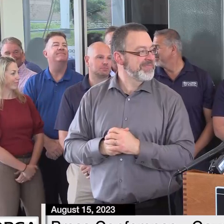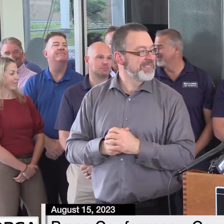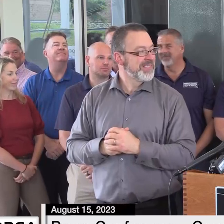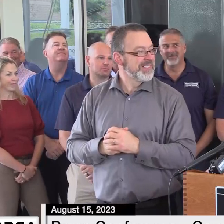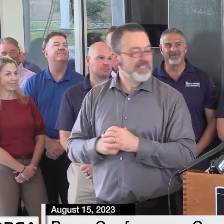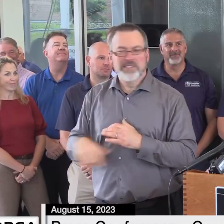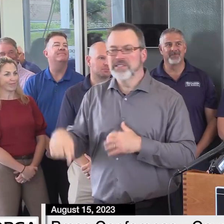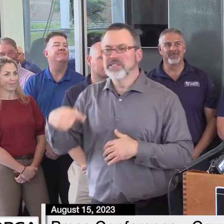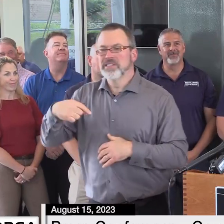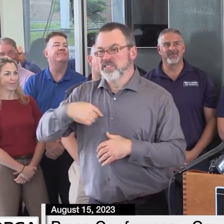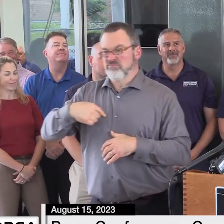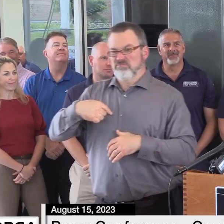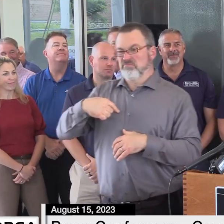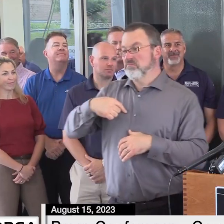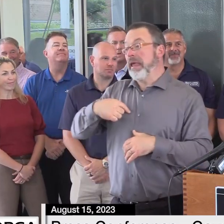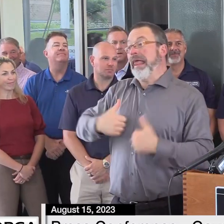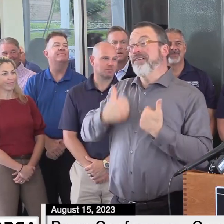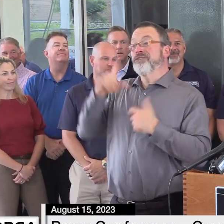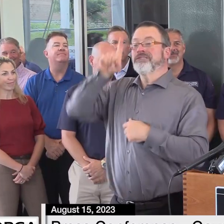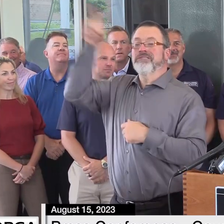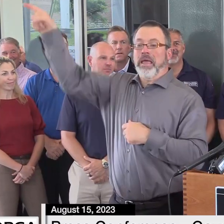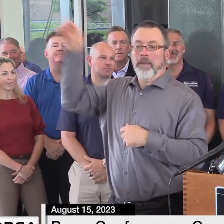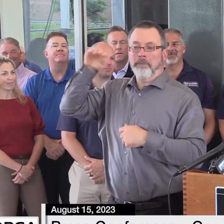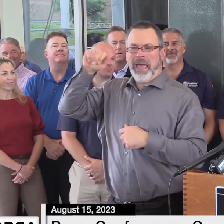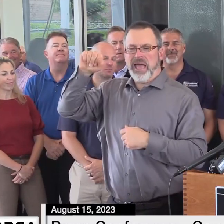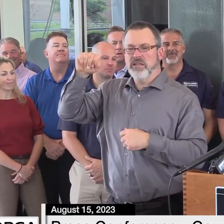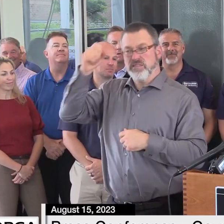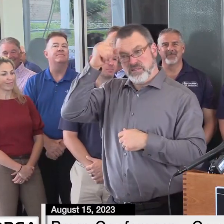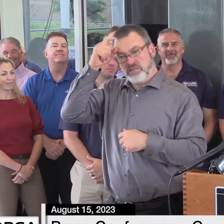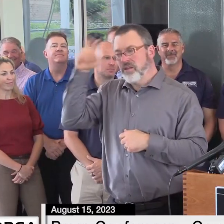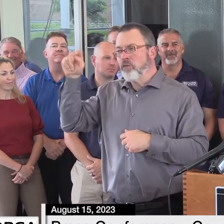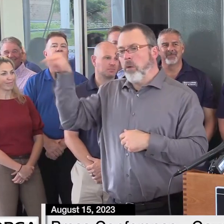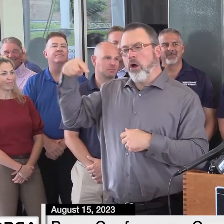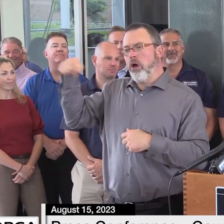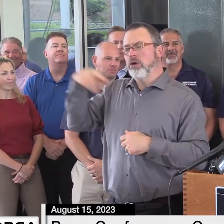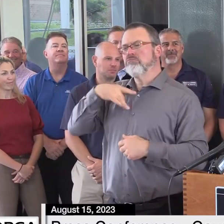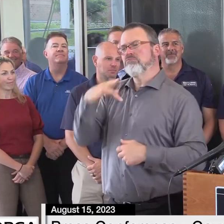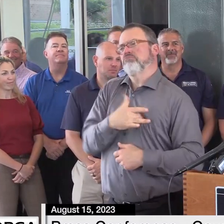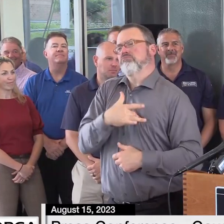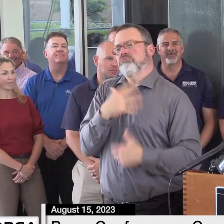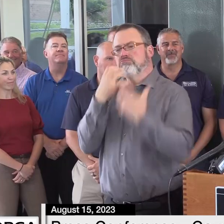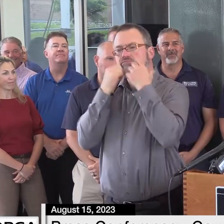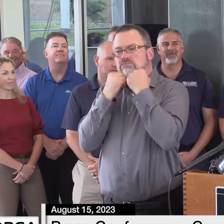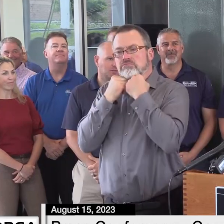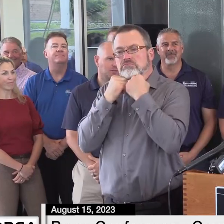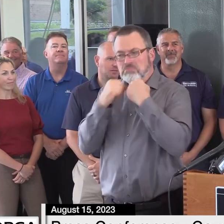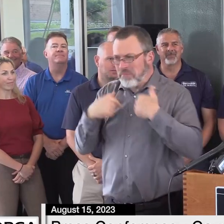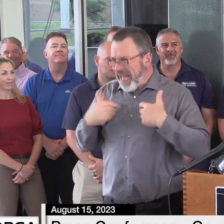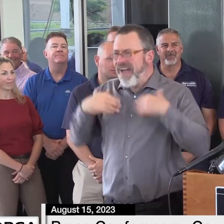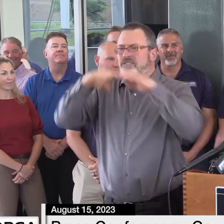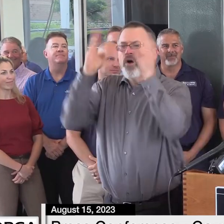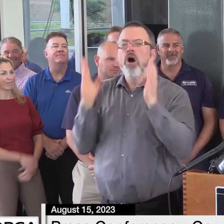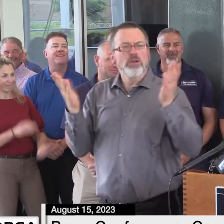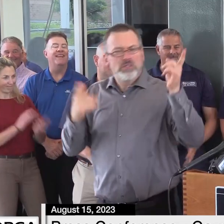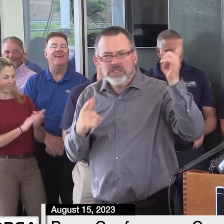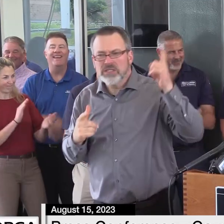I live in Massachusetts, but again, Vermont is very close to my heart. I have a house here, and you guys got a great